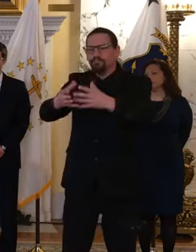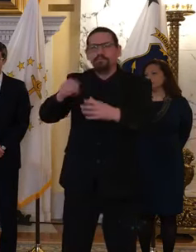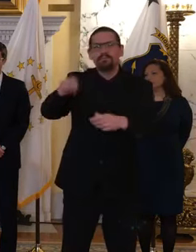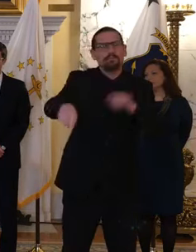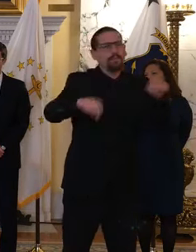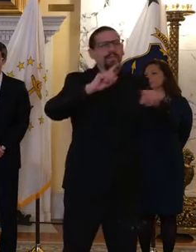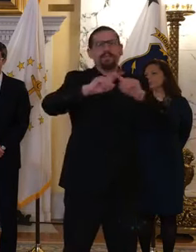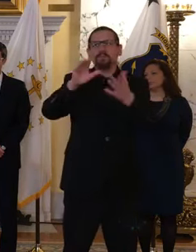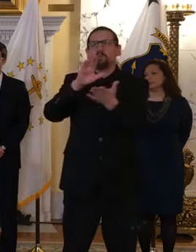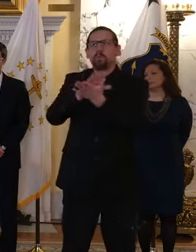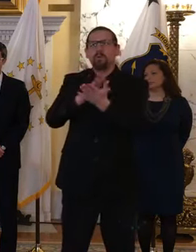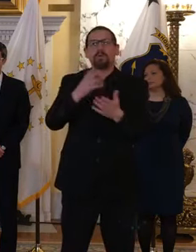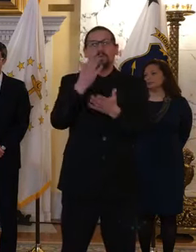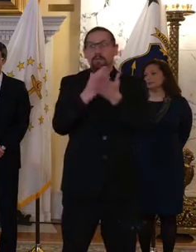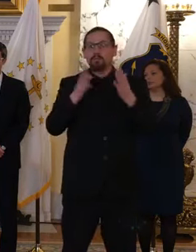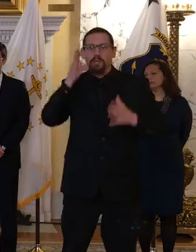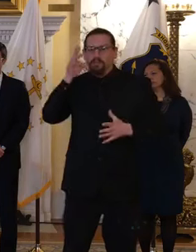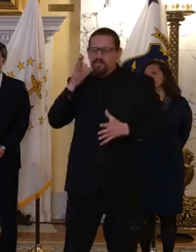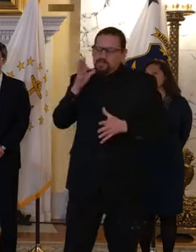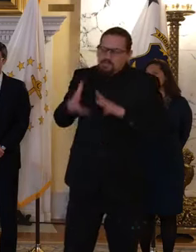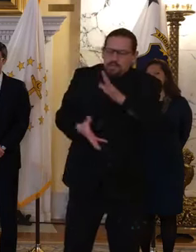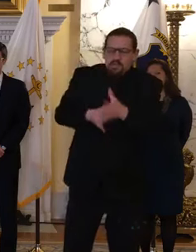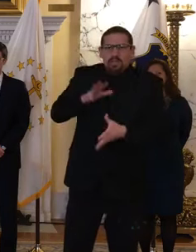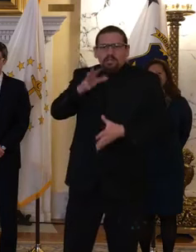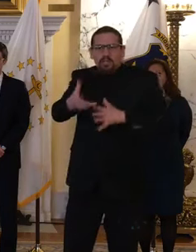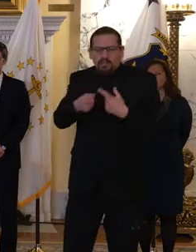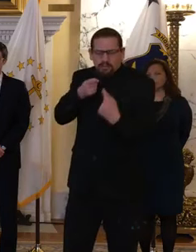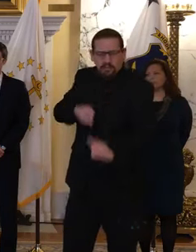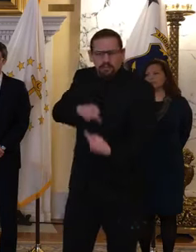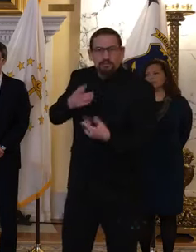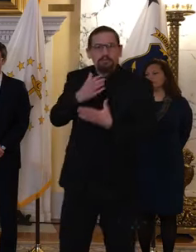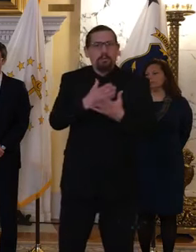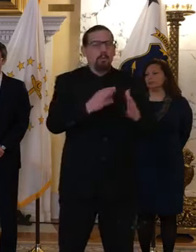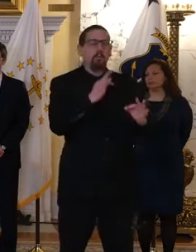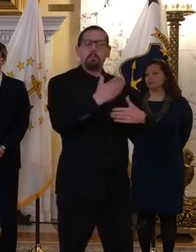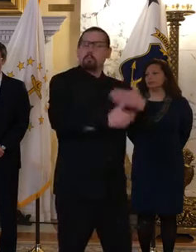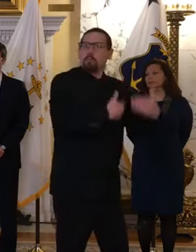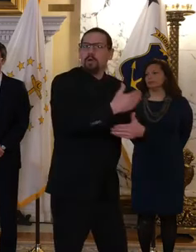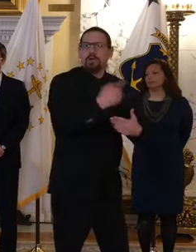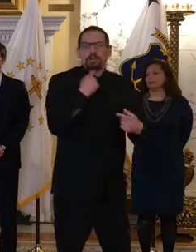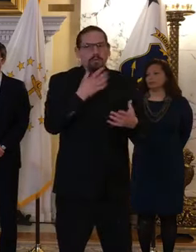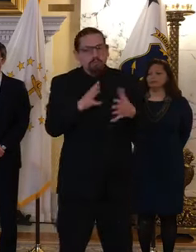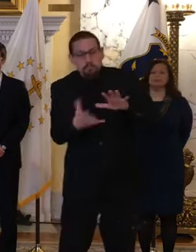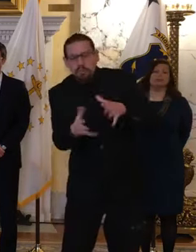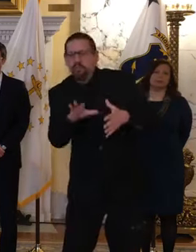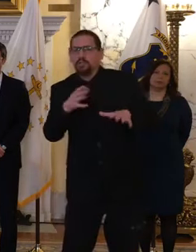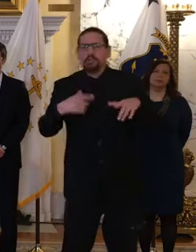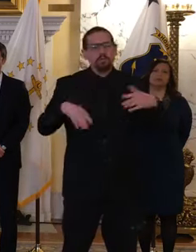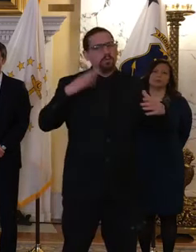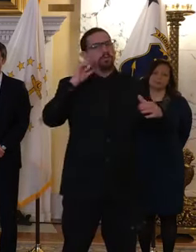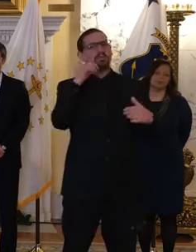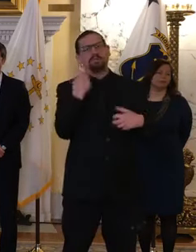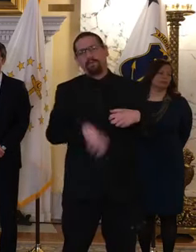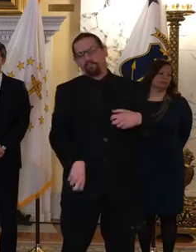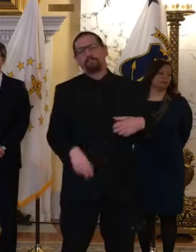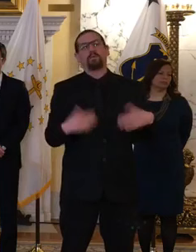and everyone, we all need to do our best to learn as much as possible so nobody gets too far